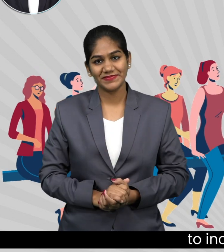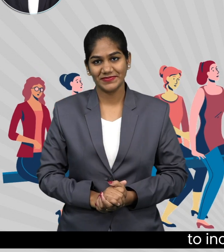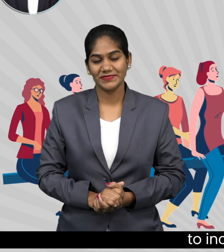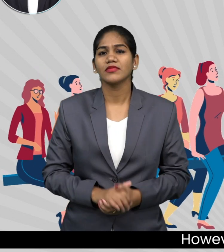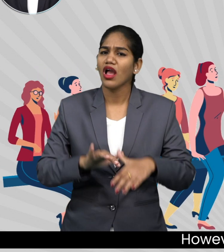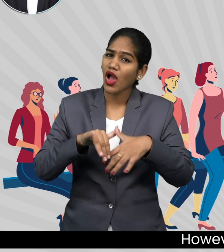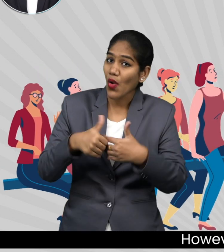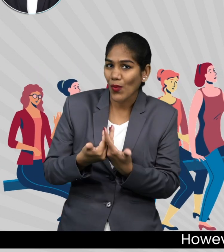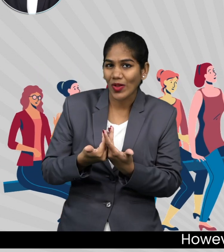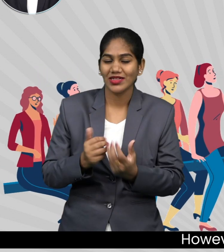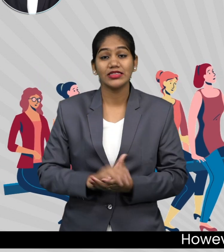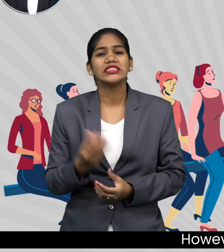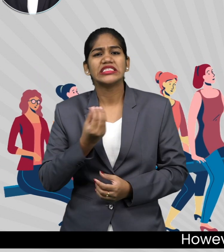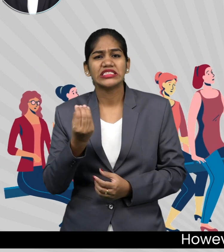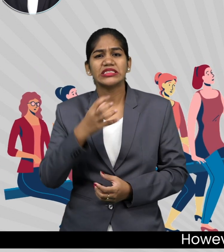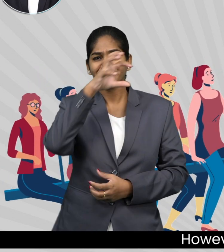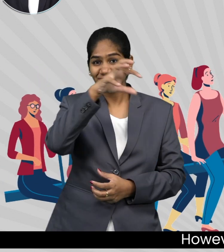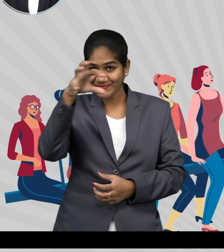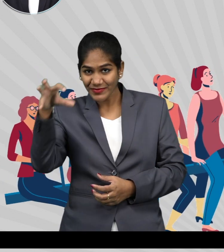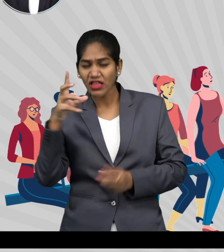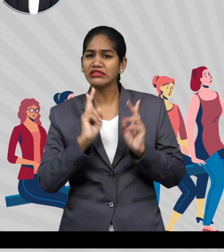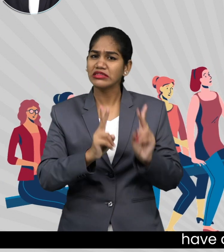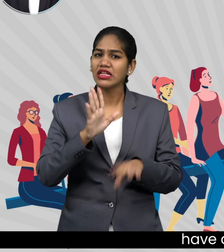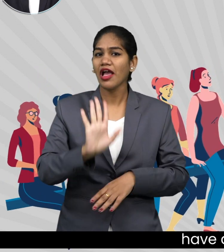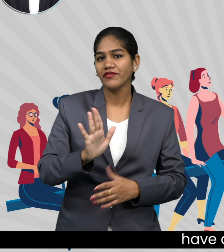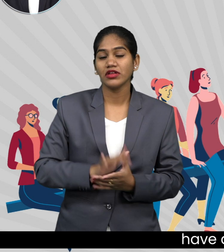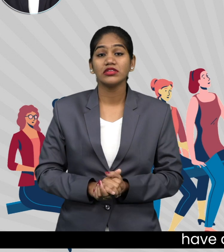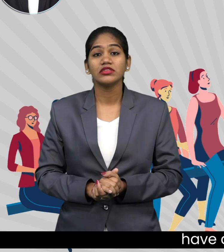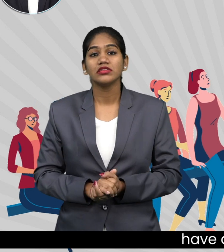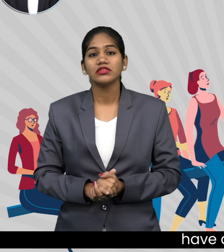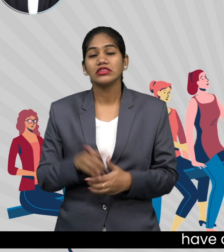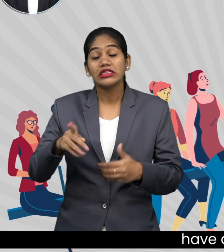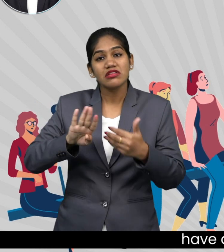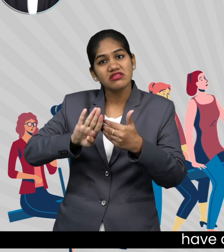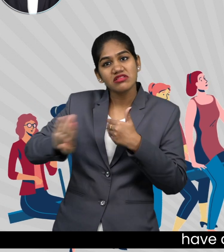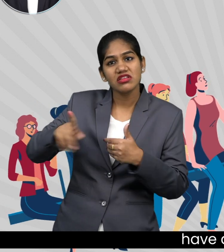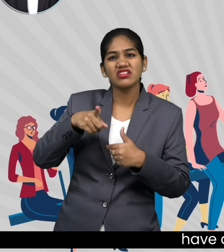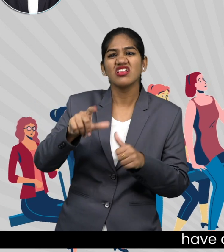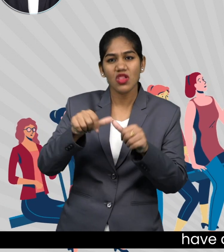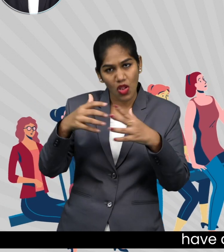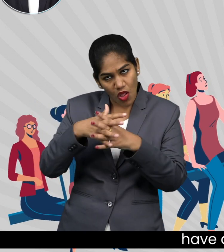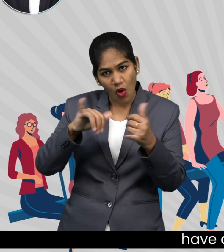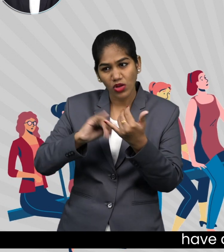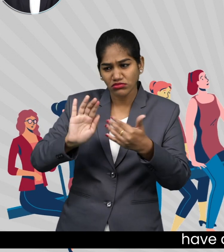However, some countries still have discriminatory laws.